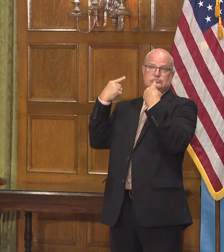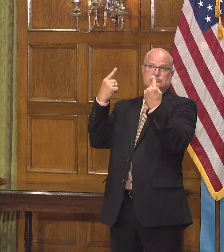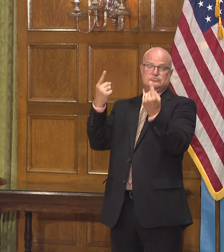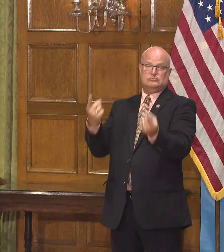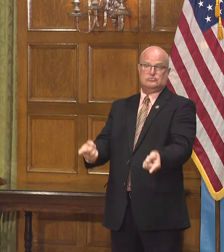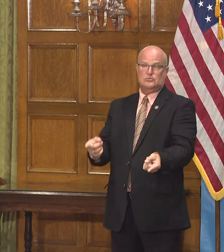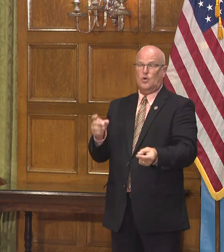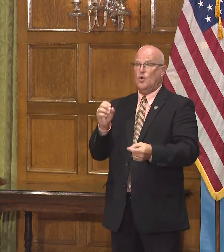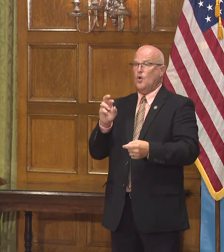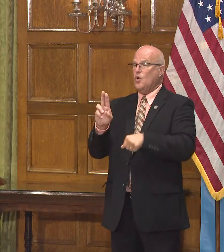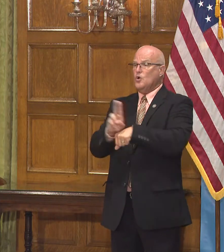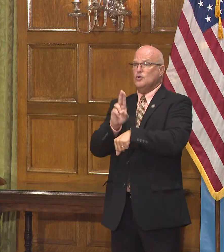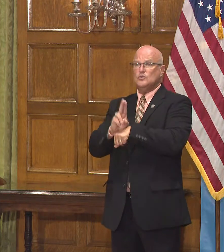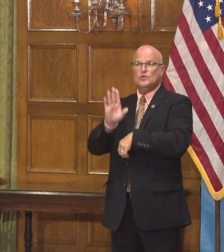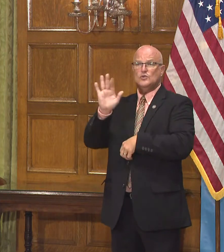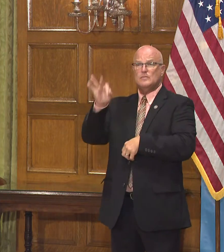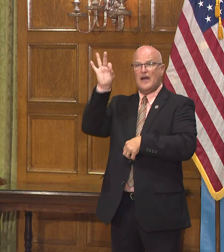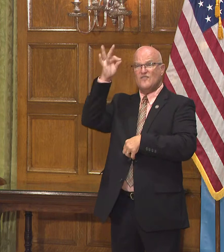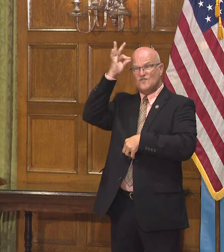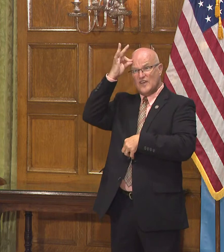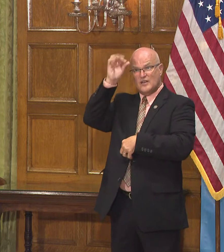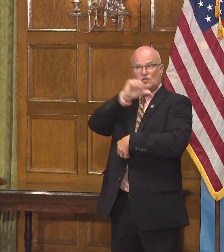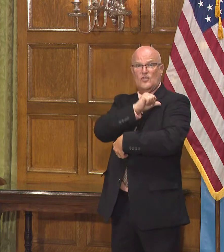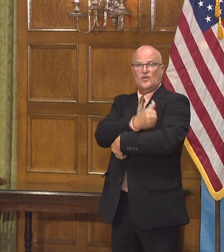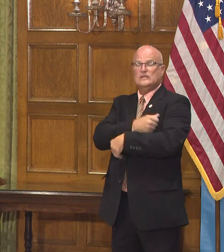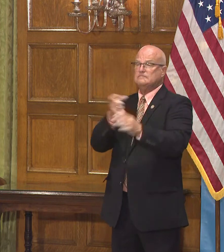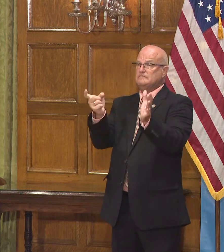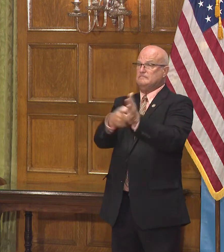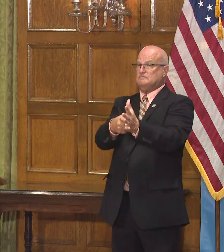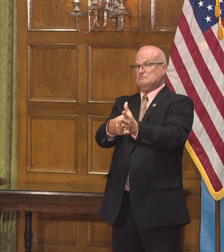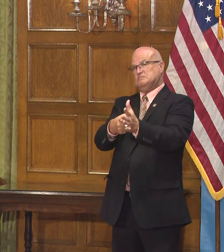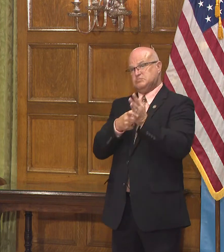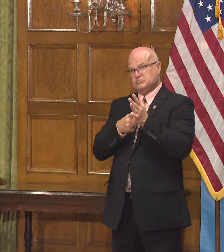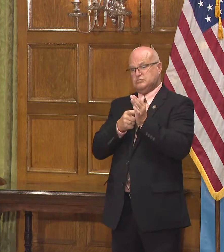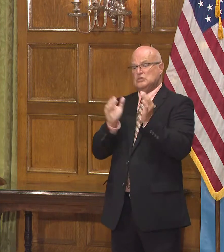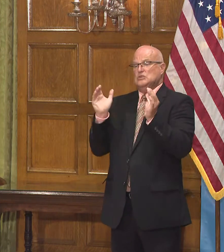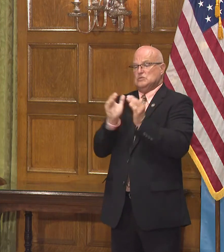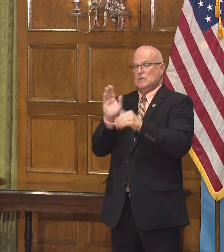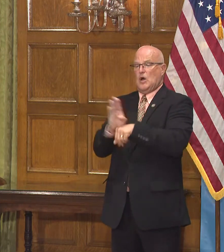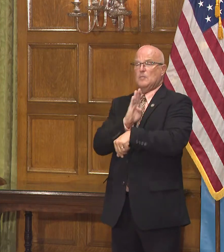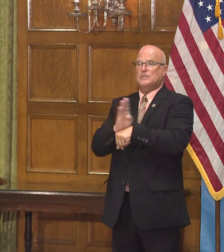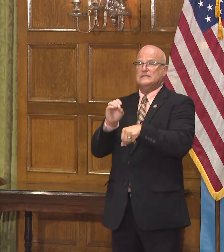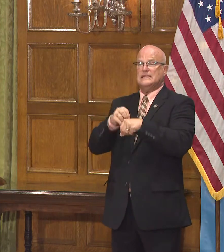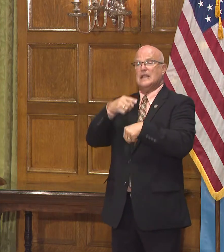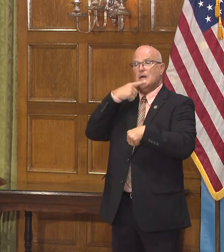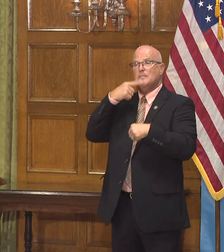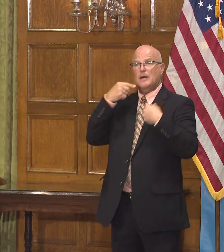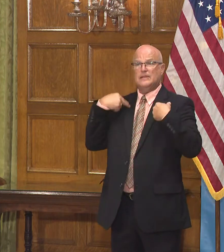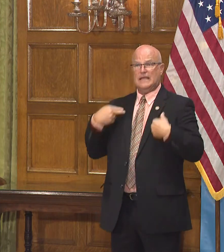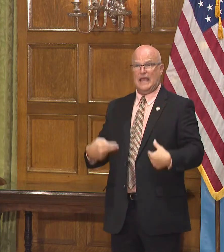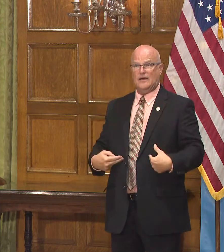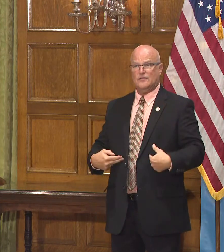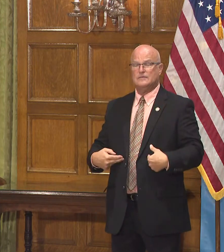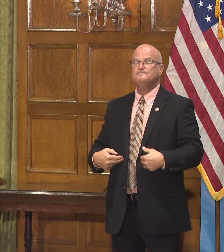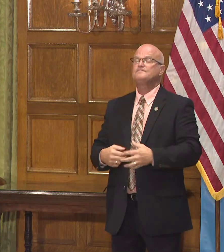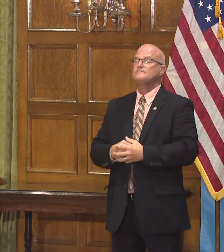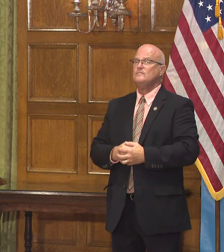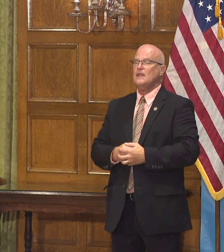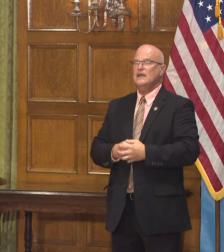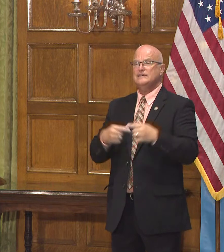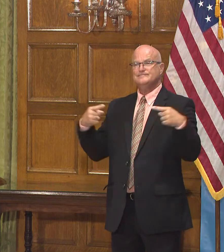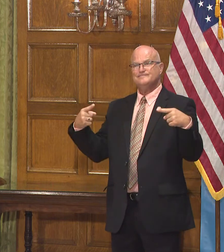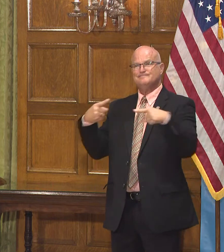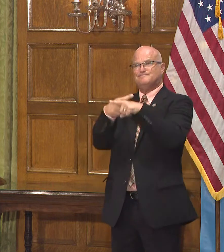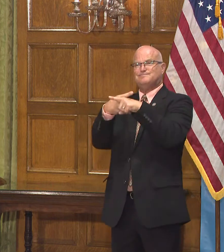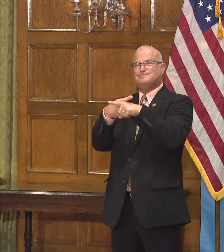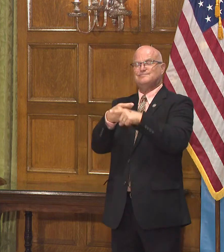or used by federal authorities to mandate small businesses in this public health matter. And so it is counterproductive